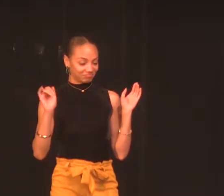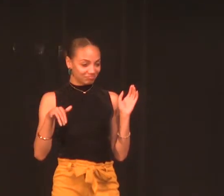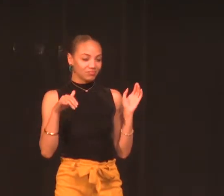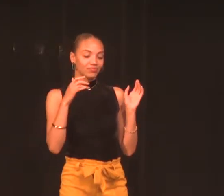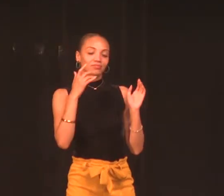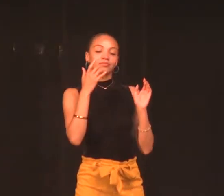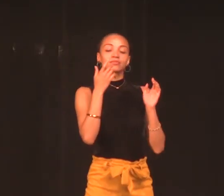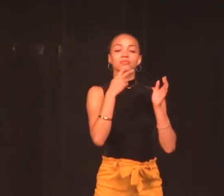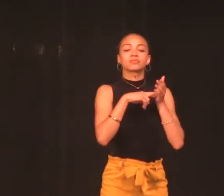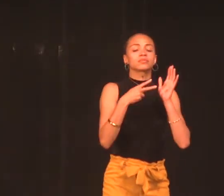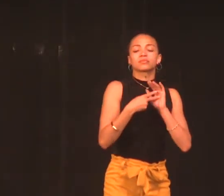knows nothing.